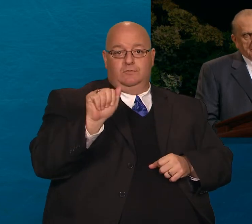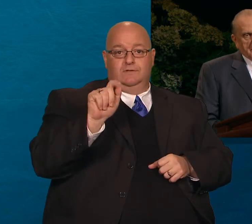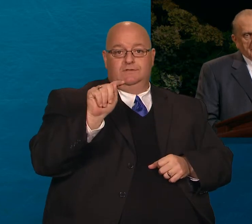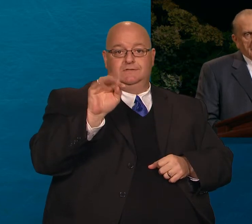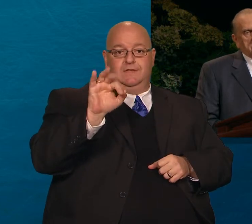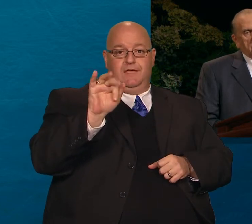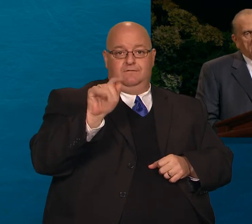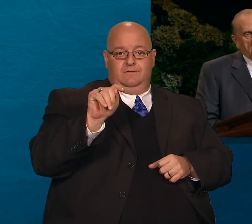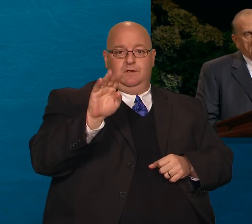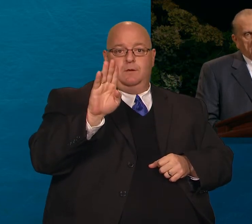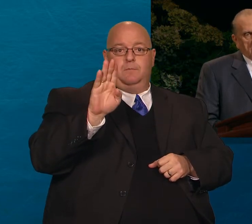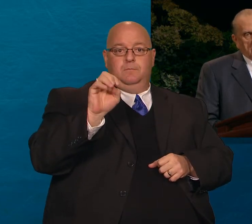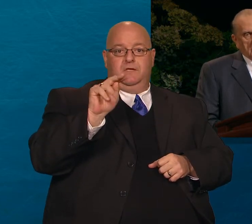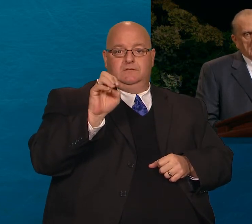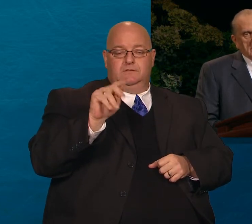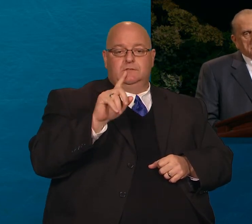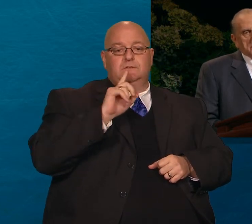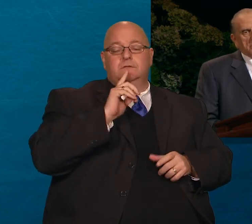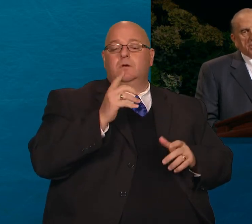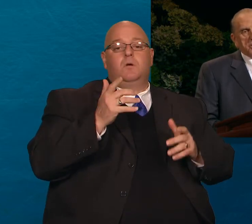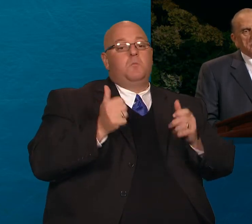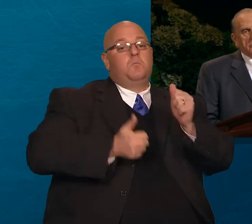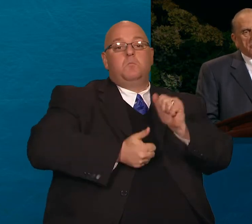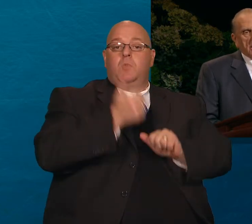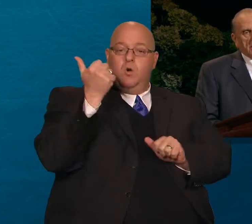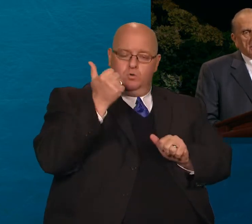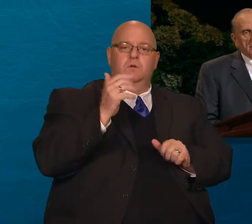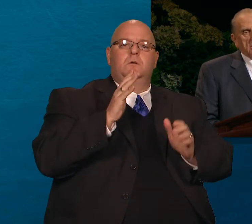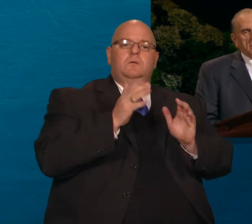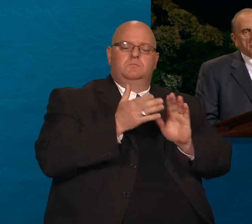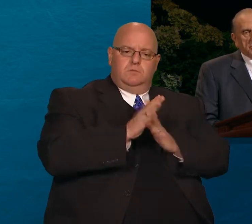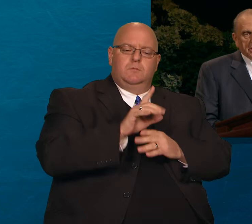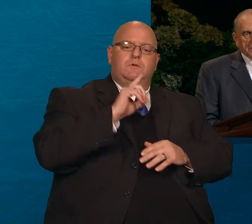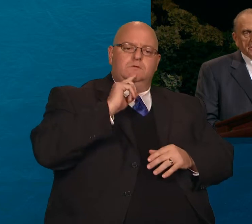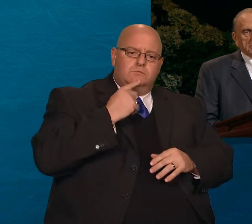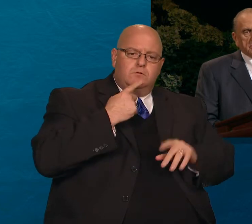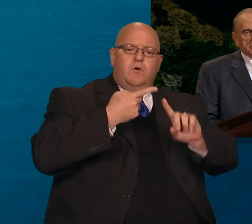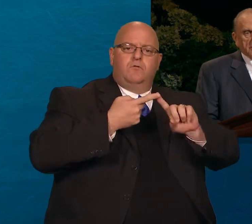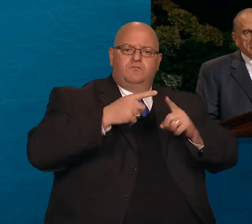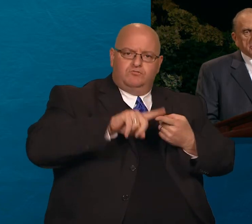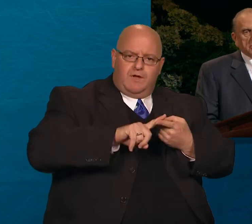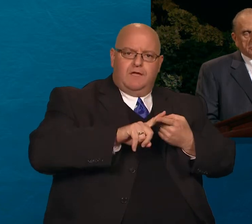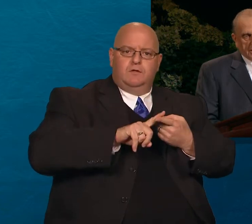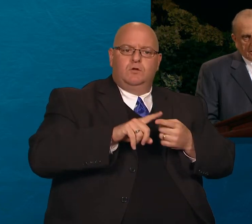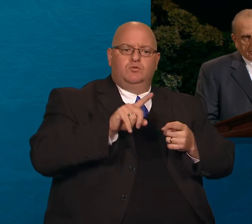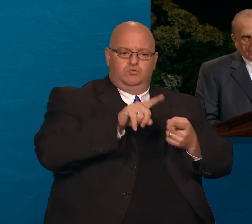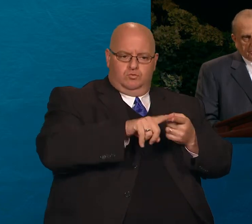urged, above all, be a genuine friend to the individuals